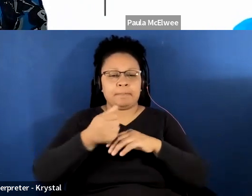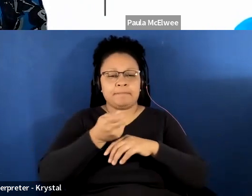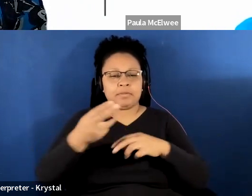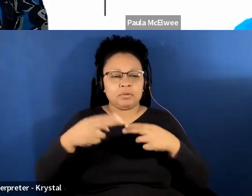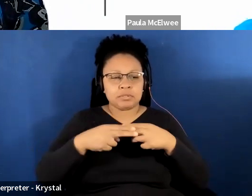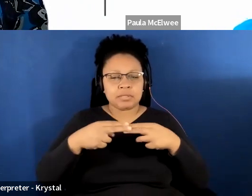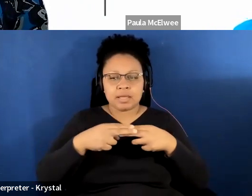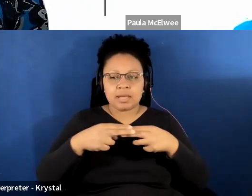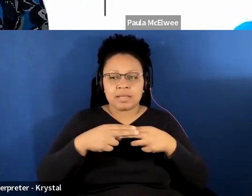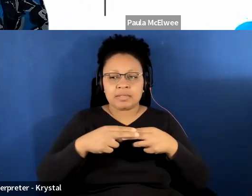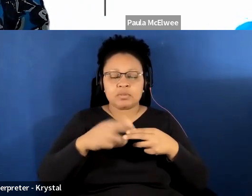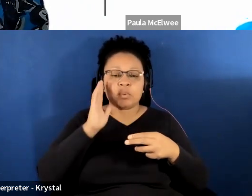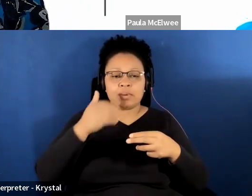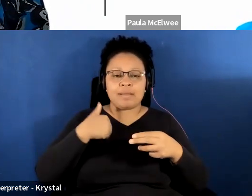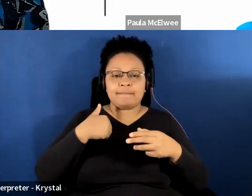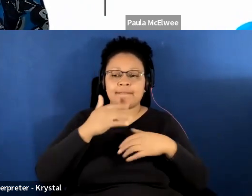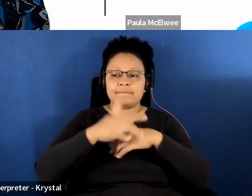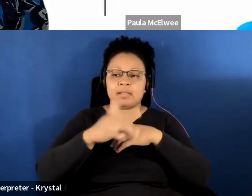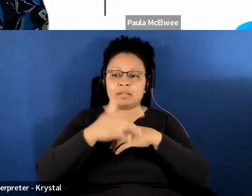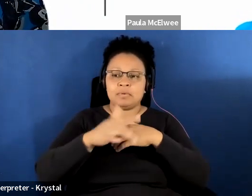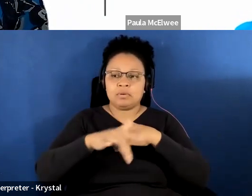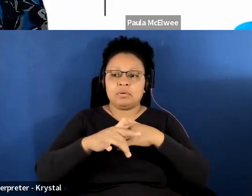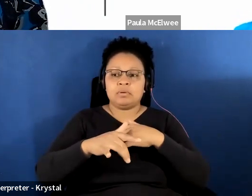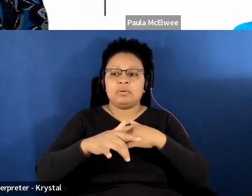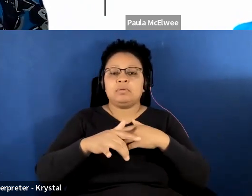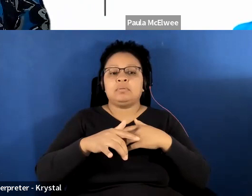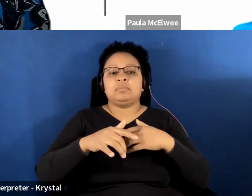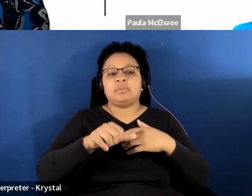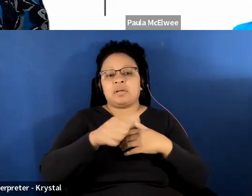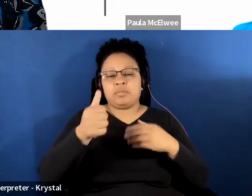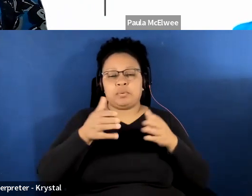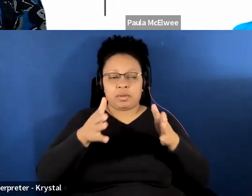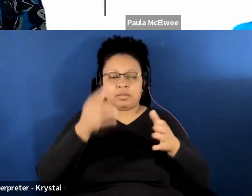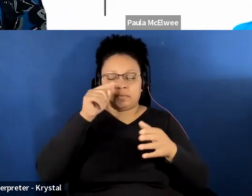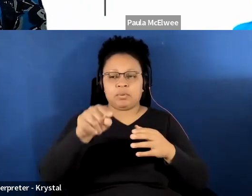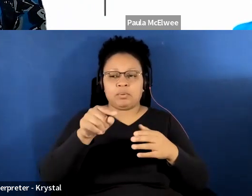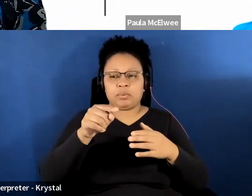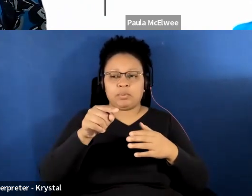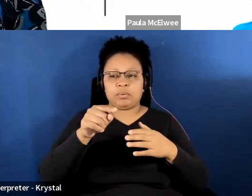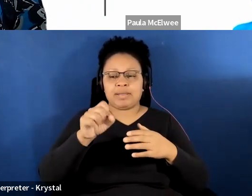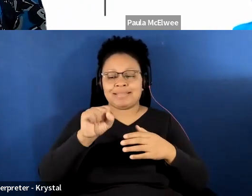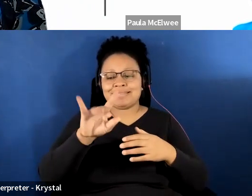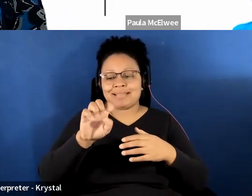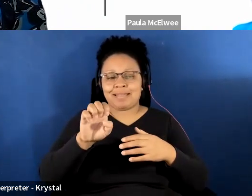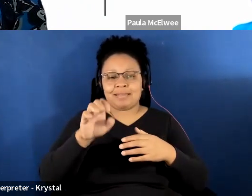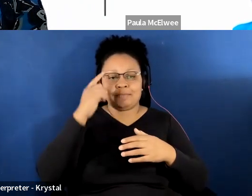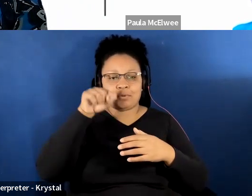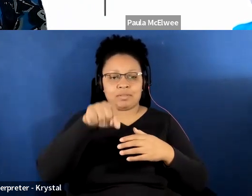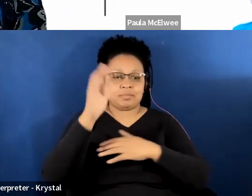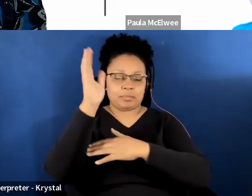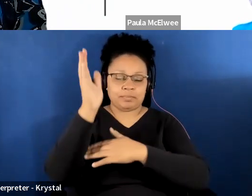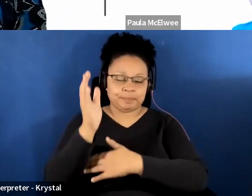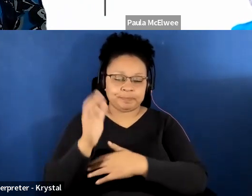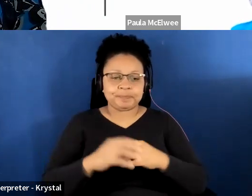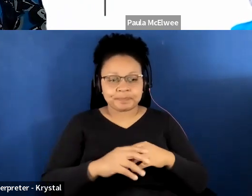slides. Like I said, they're available in alternate formats for you at the site for this